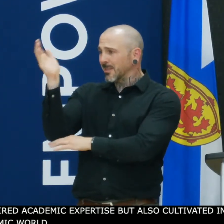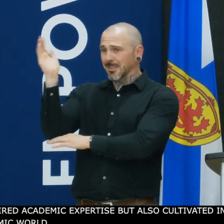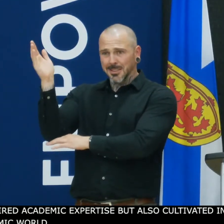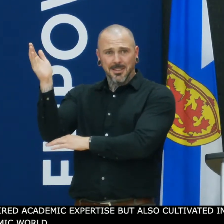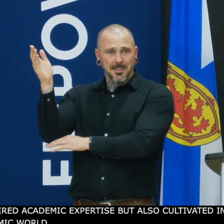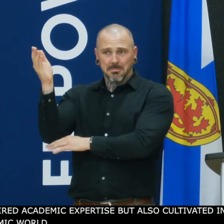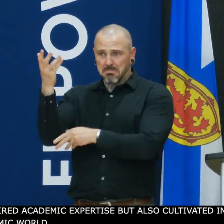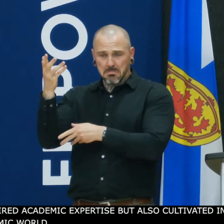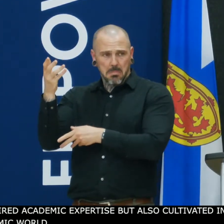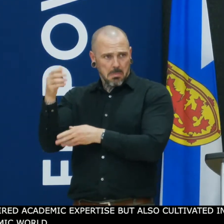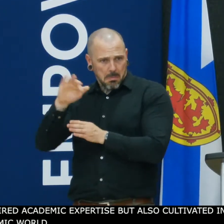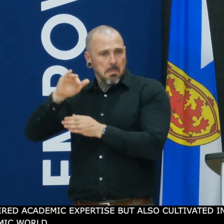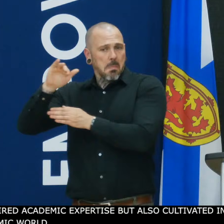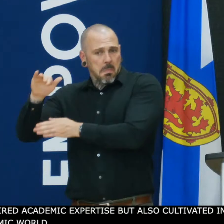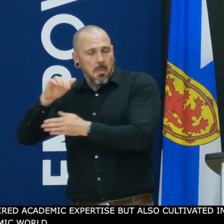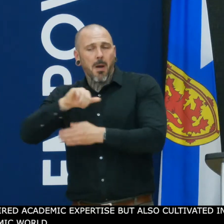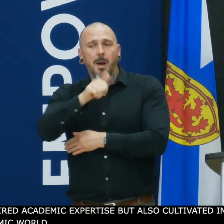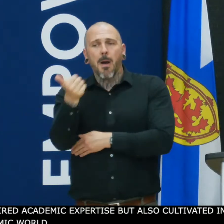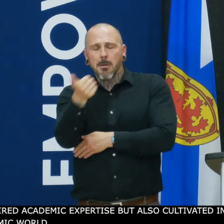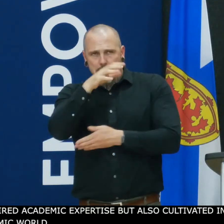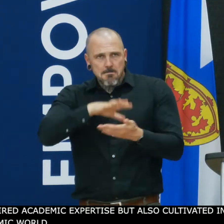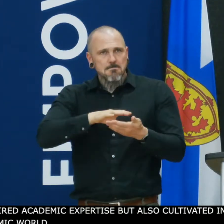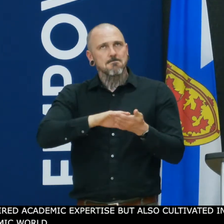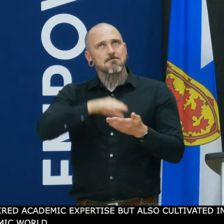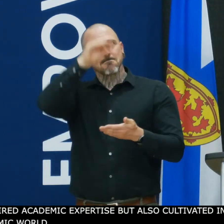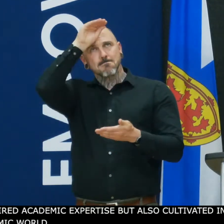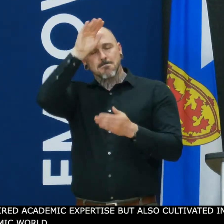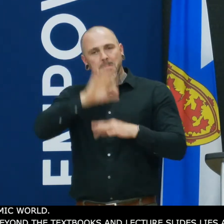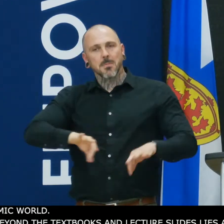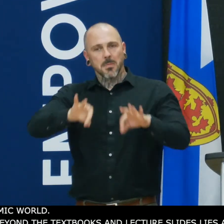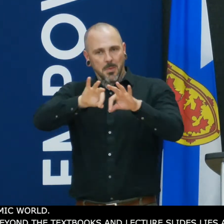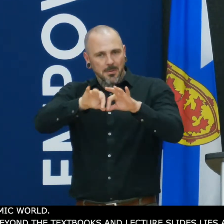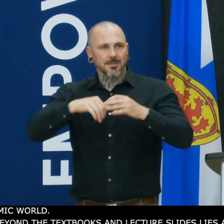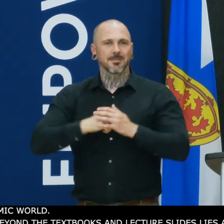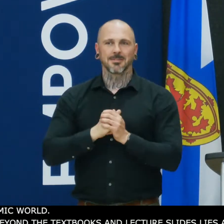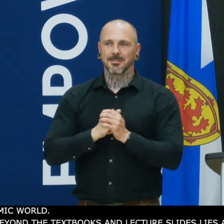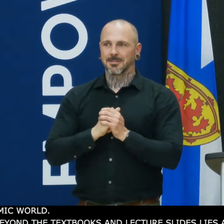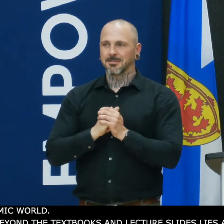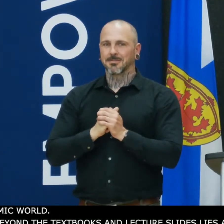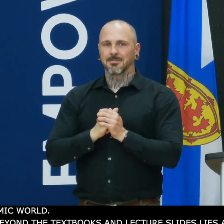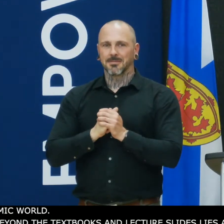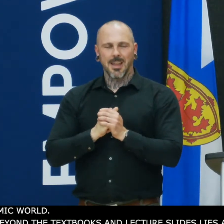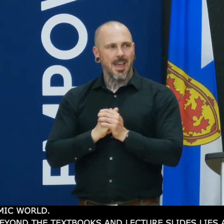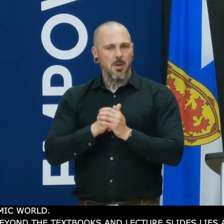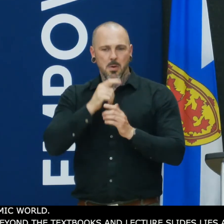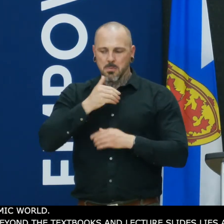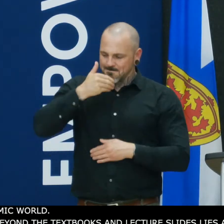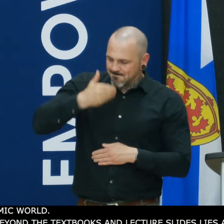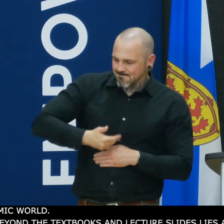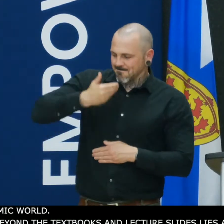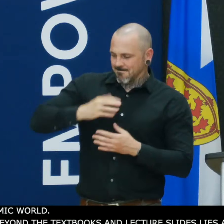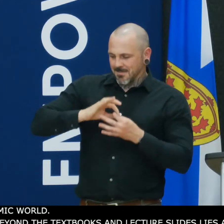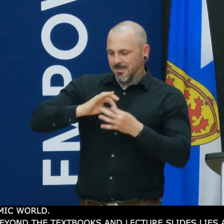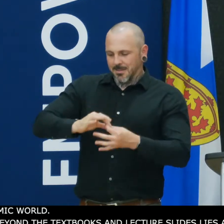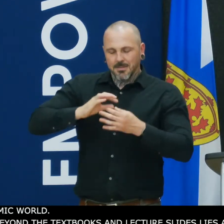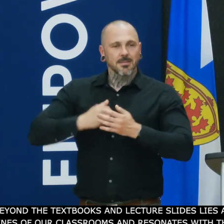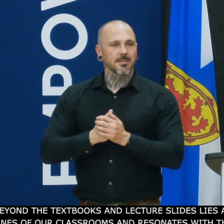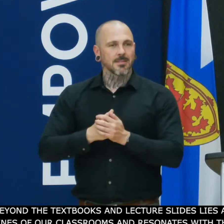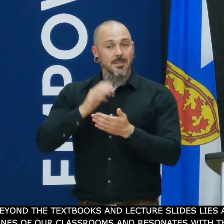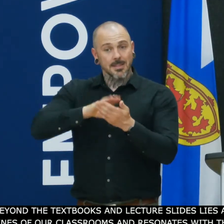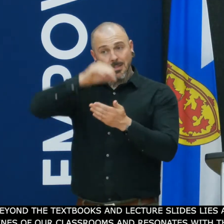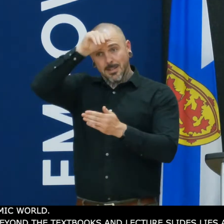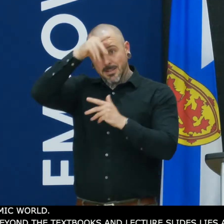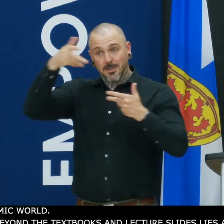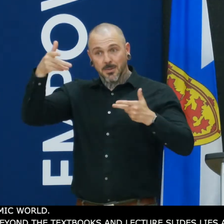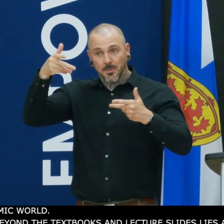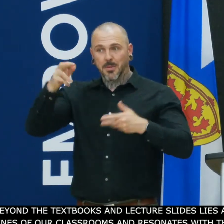that transcends the confines of our classrooms and resonates with the very essence of who we are. It is the lesson of